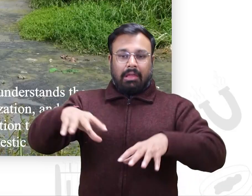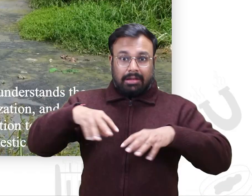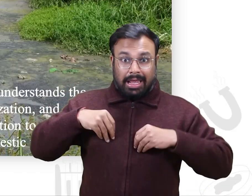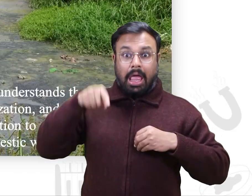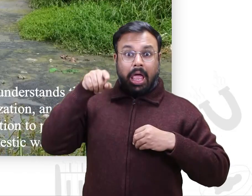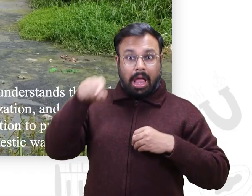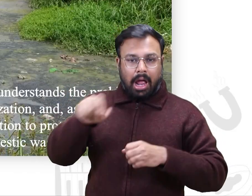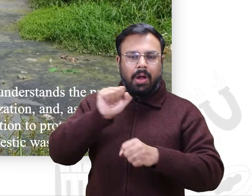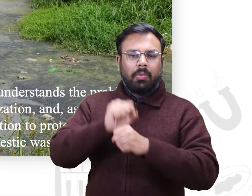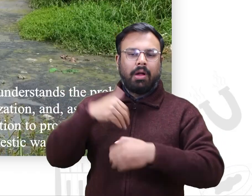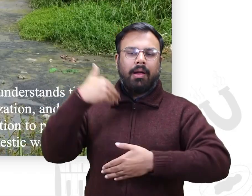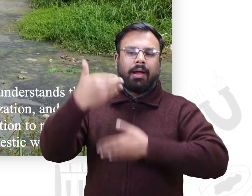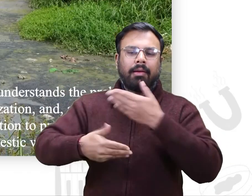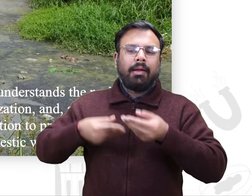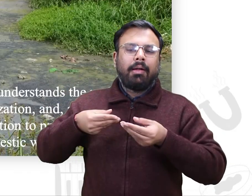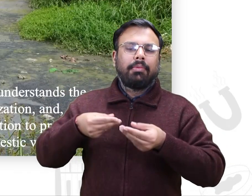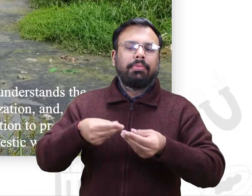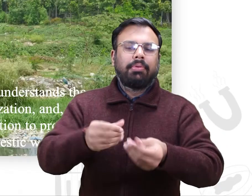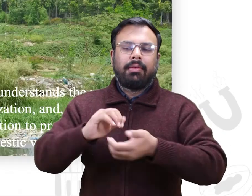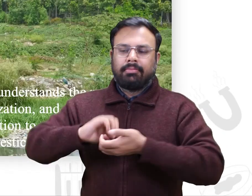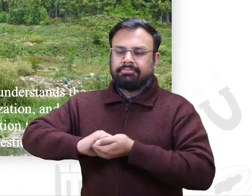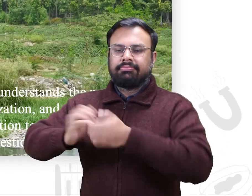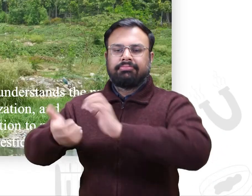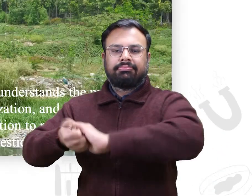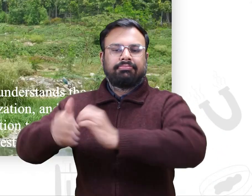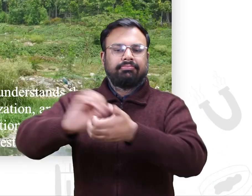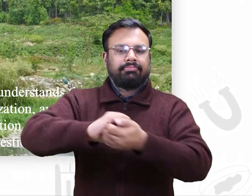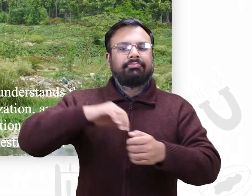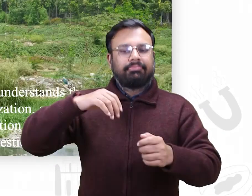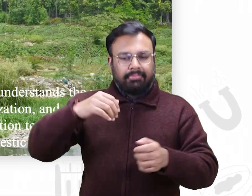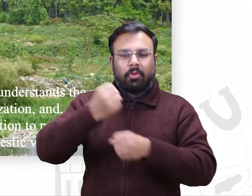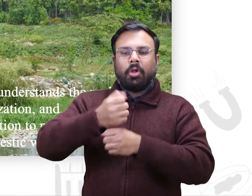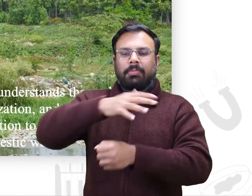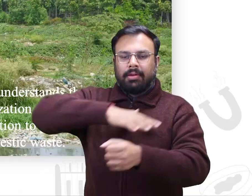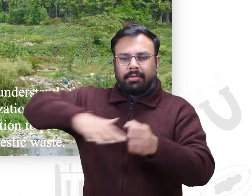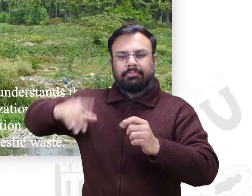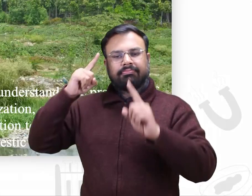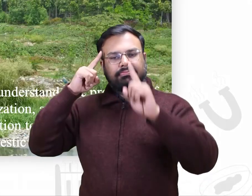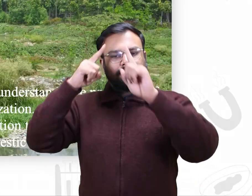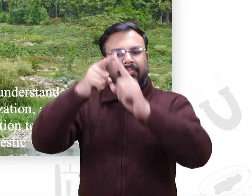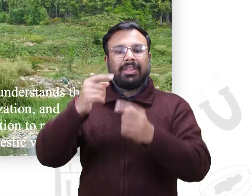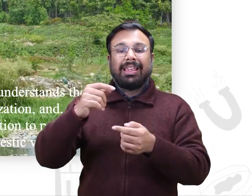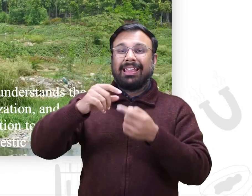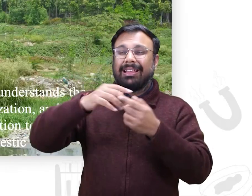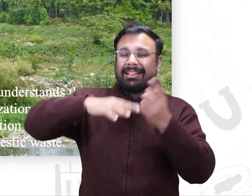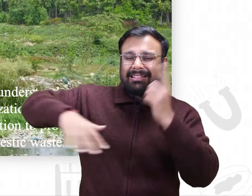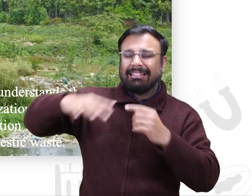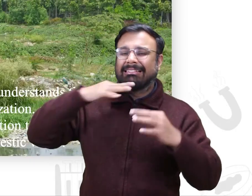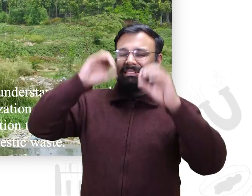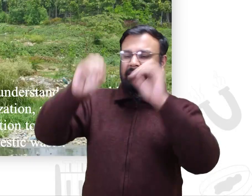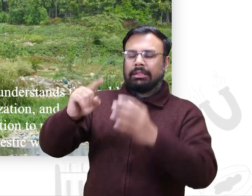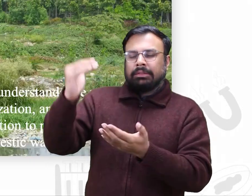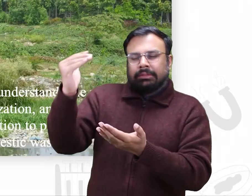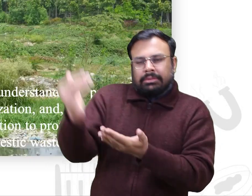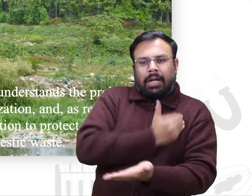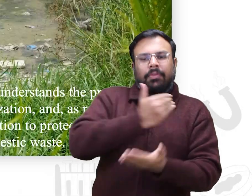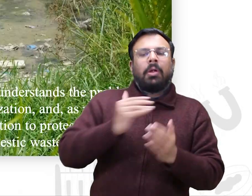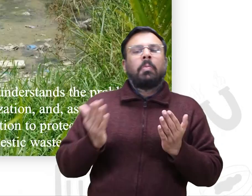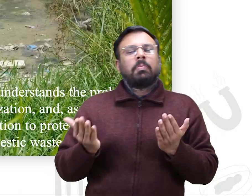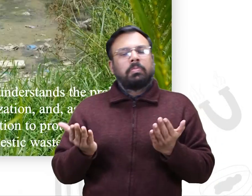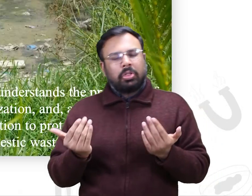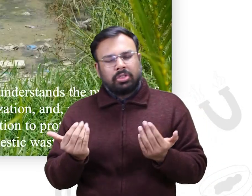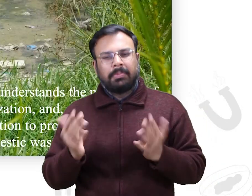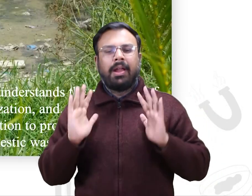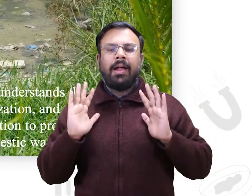degradation due to urbanization, and as responsible citizens join hands with the local administration to protect these